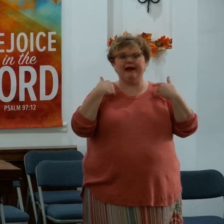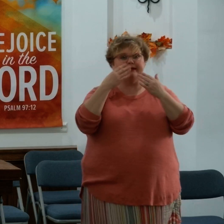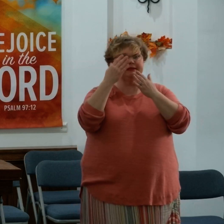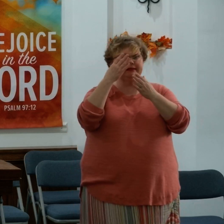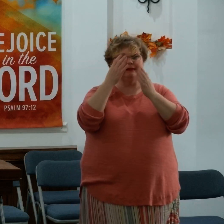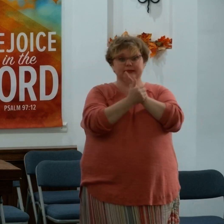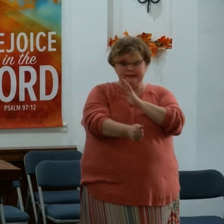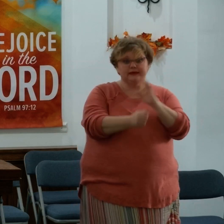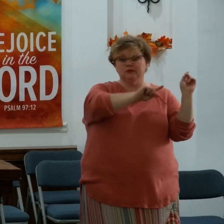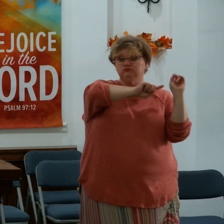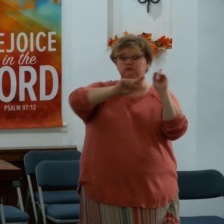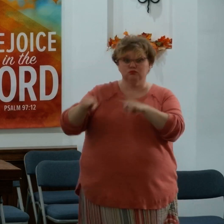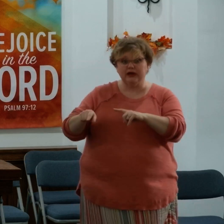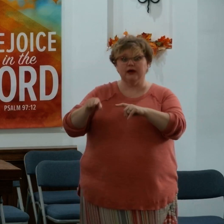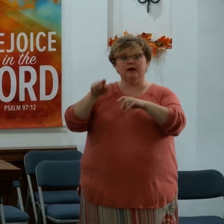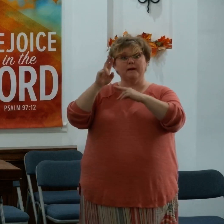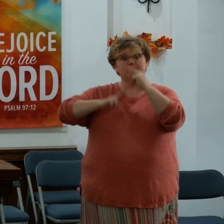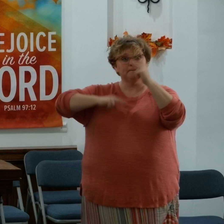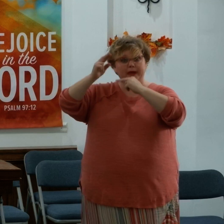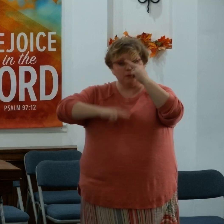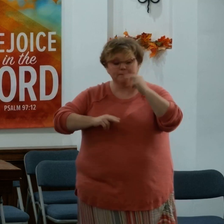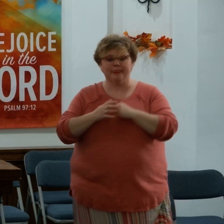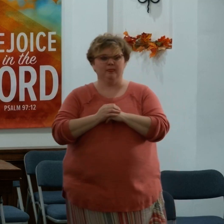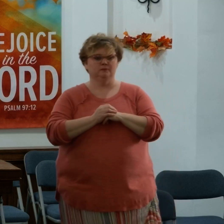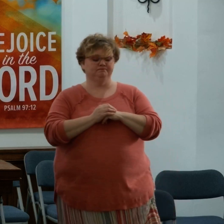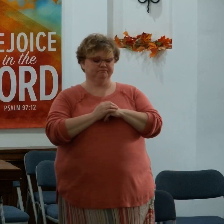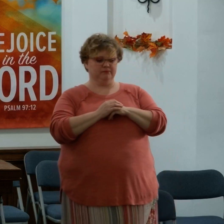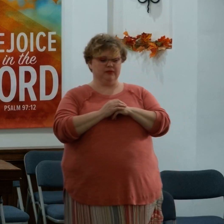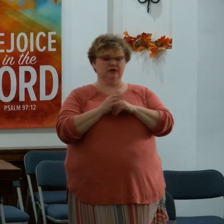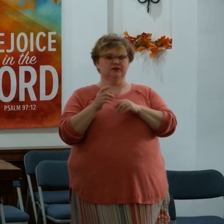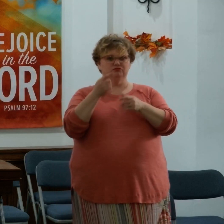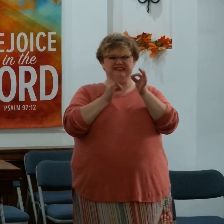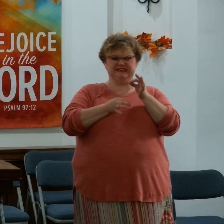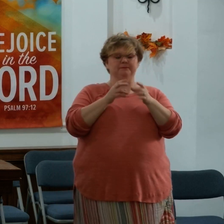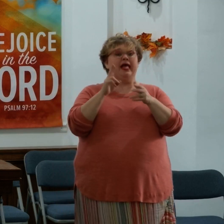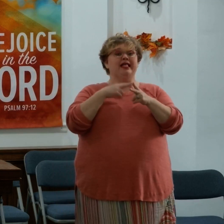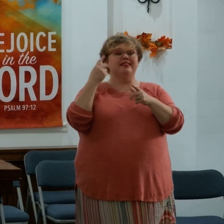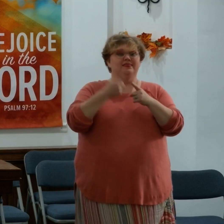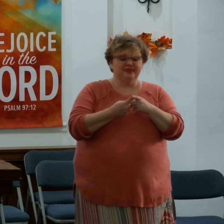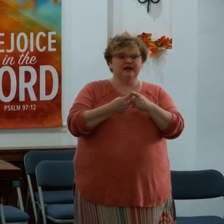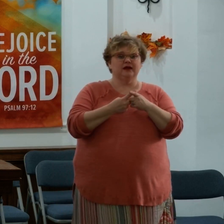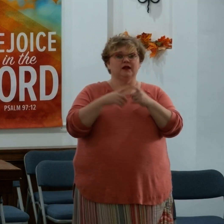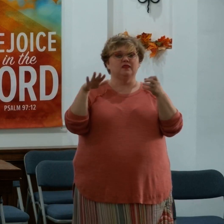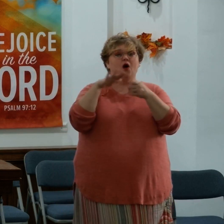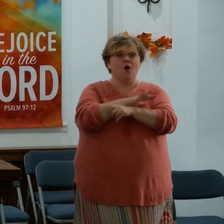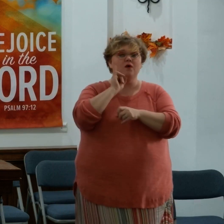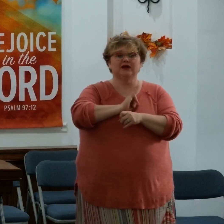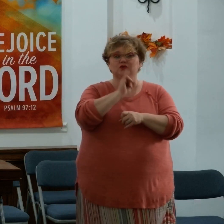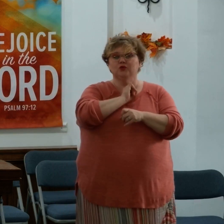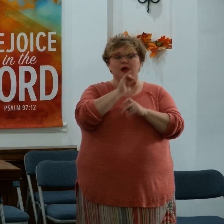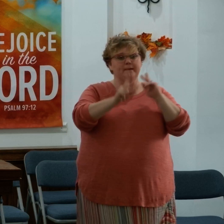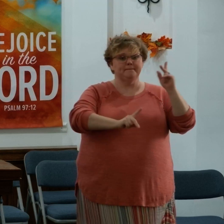to verse 20. Then the whole Israelite community withdrew from Moses' presence. Verse 21,